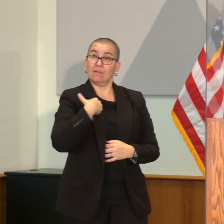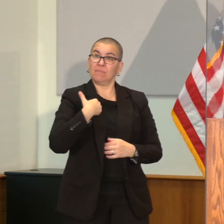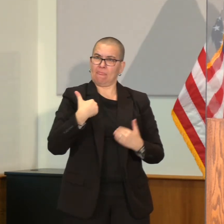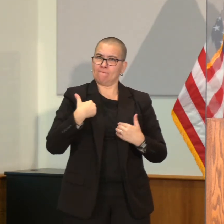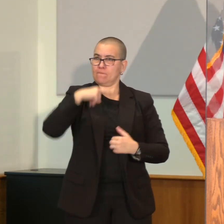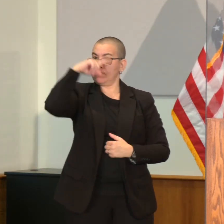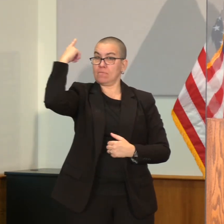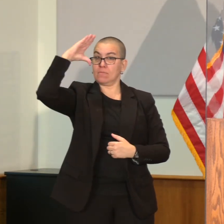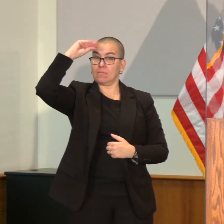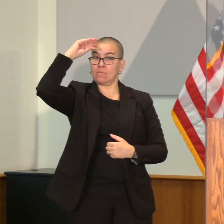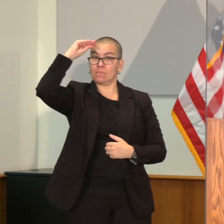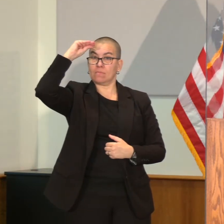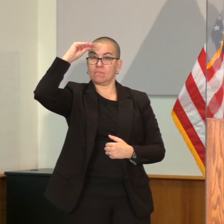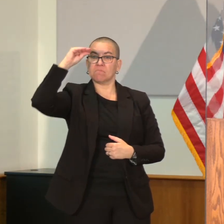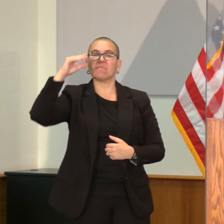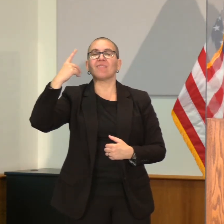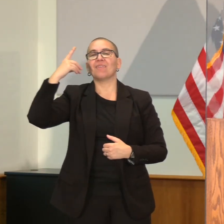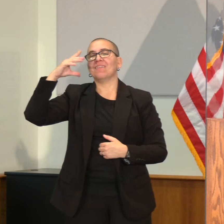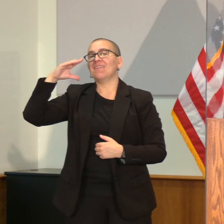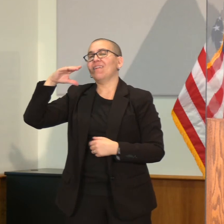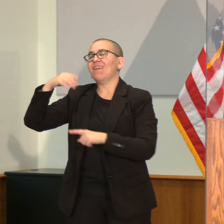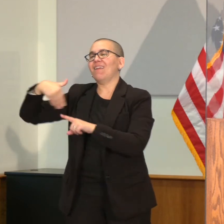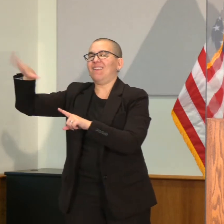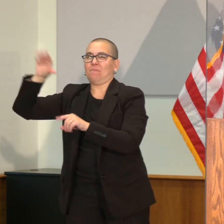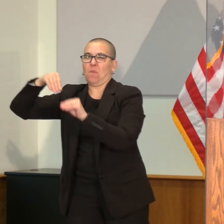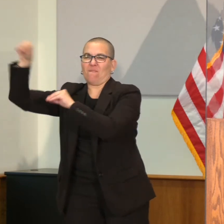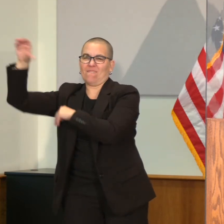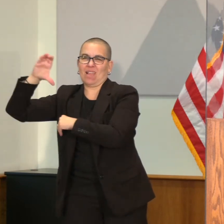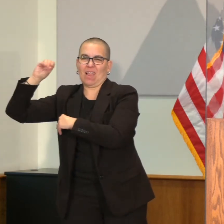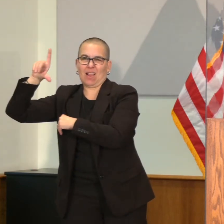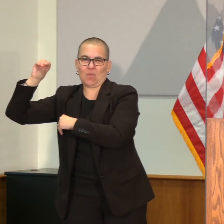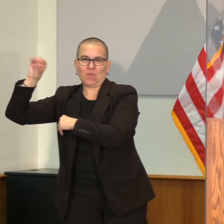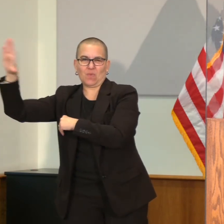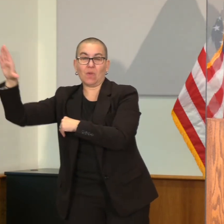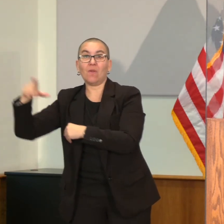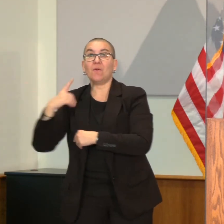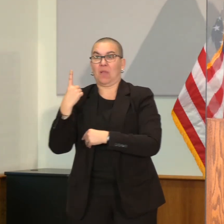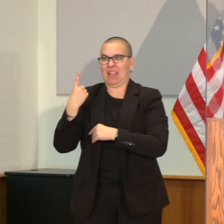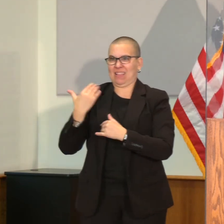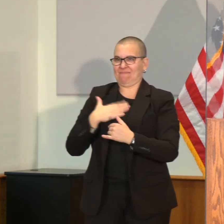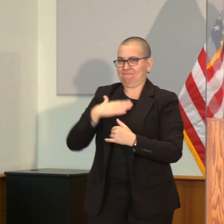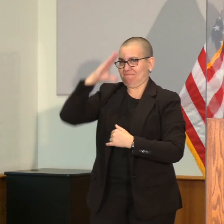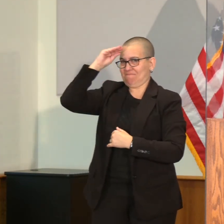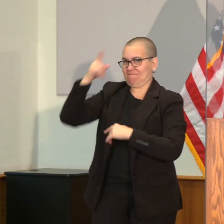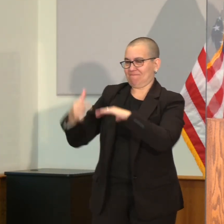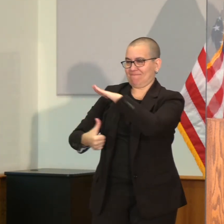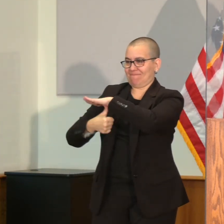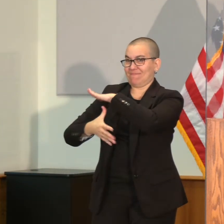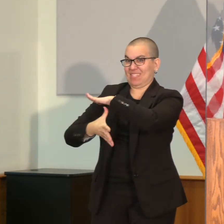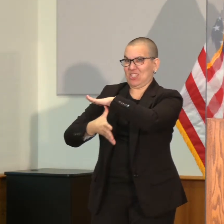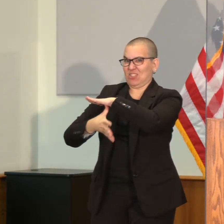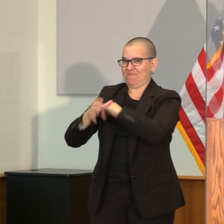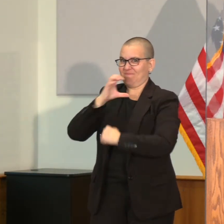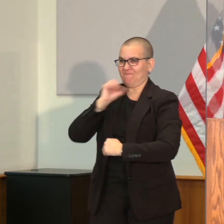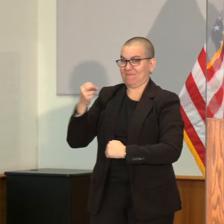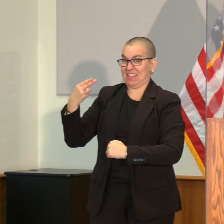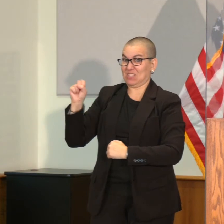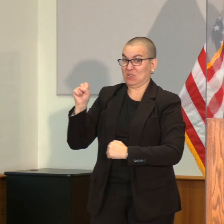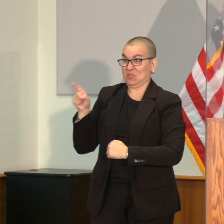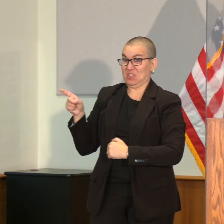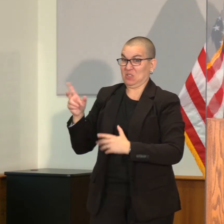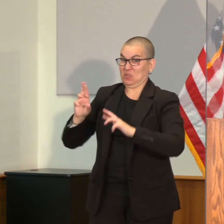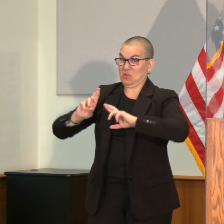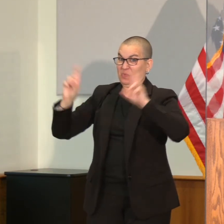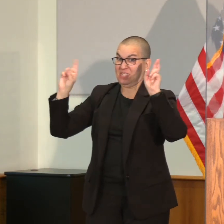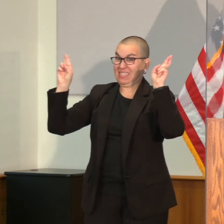in college in Colorado, and then I have one who's a senior in high school and getting ready to go to college. And